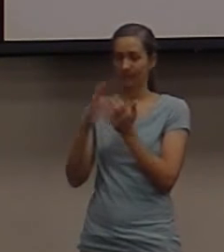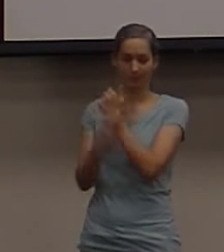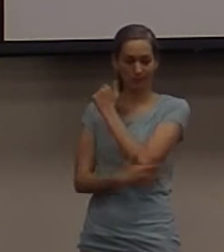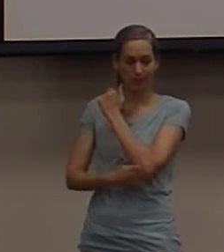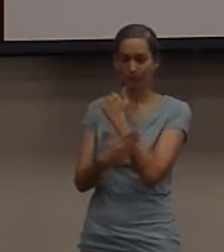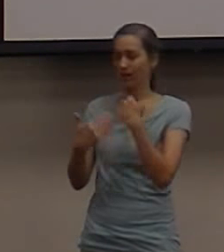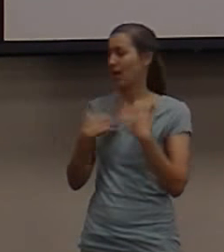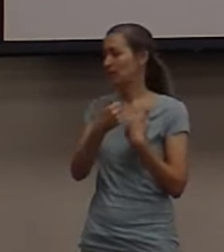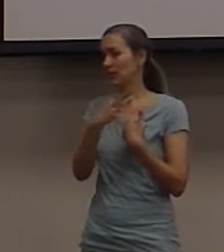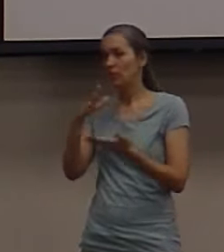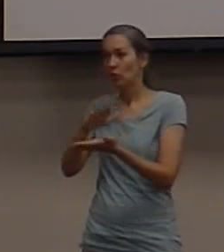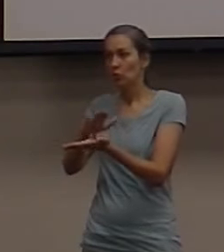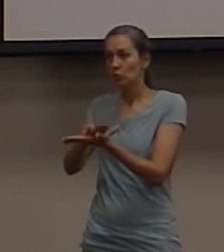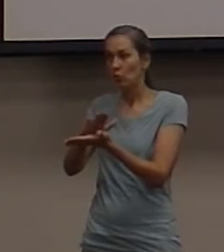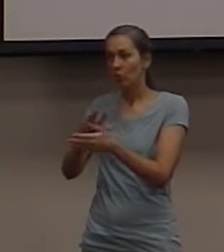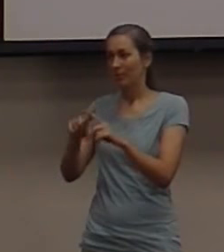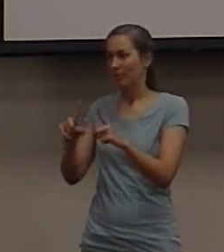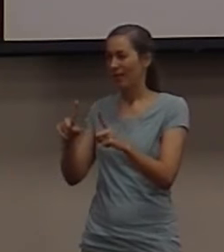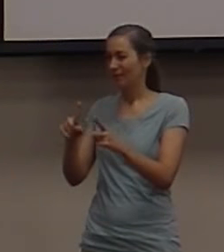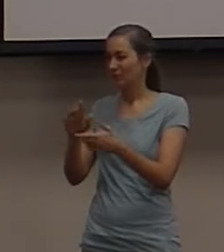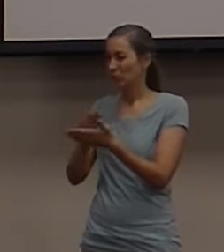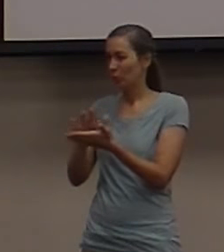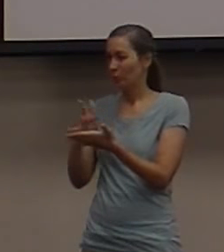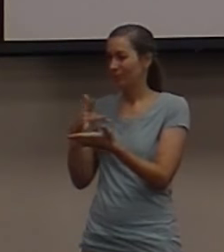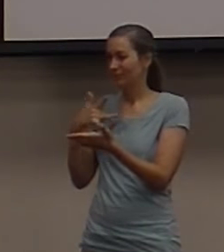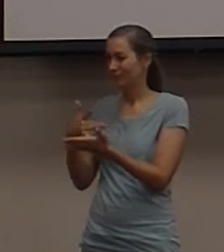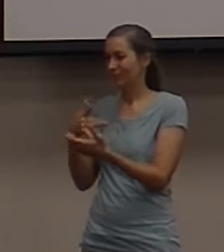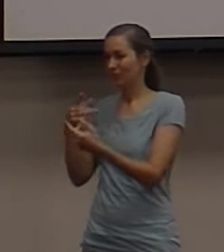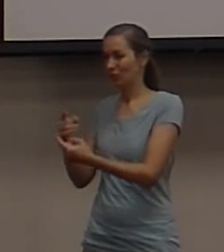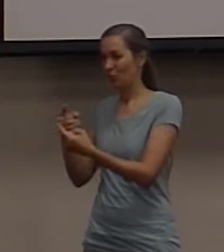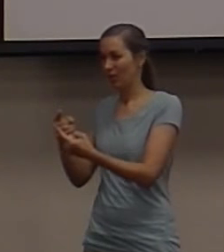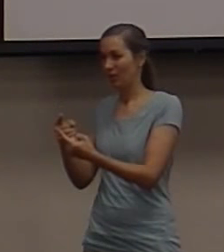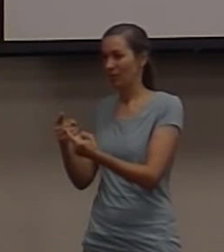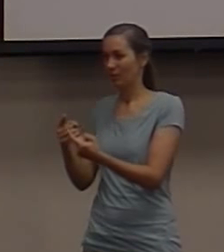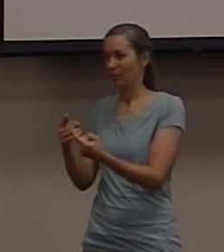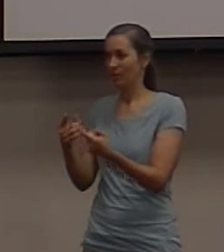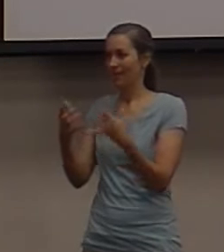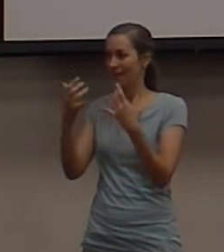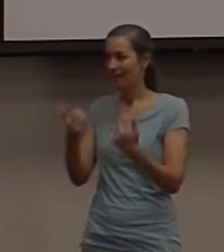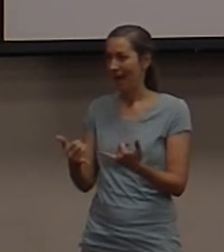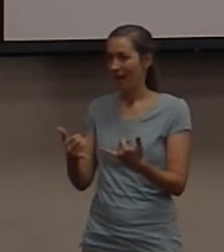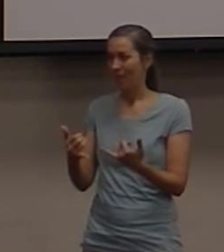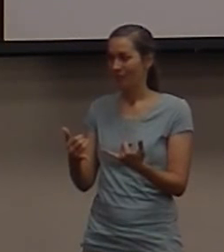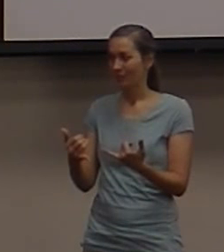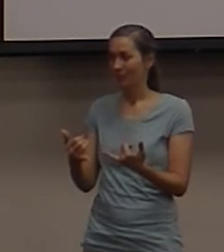those older schools now are committed to doing something better than they were doing it before.